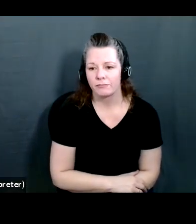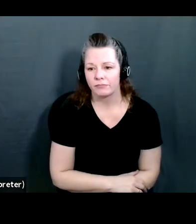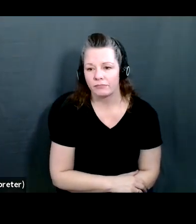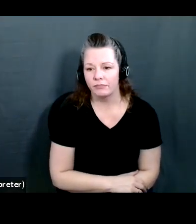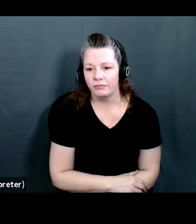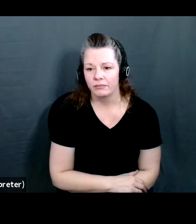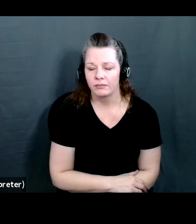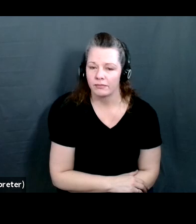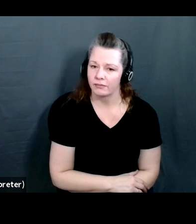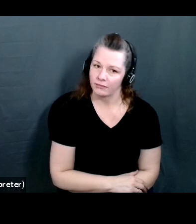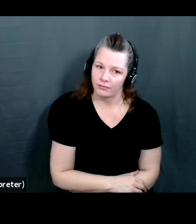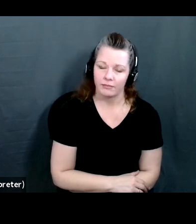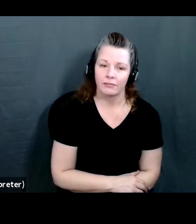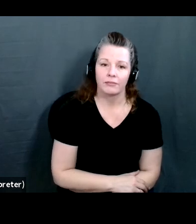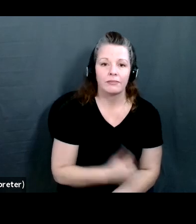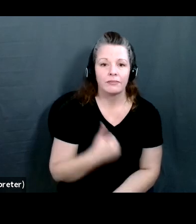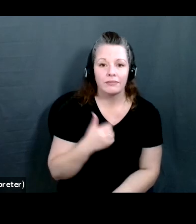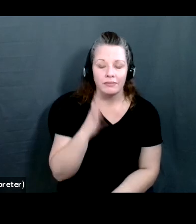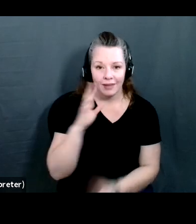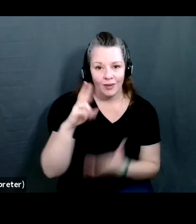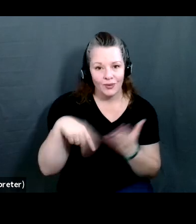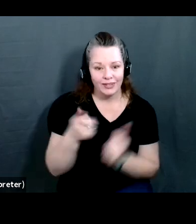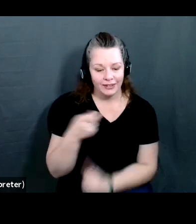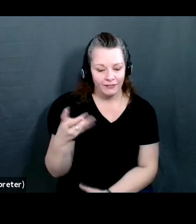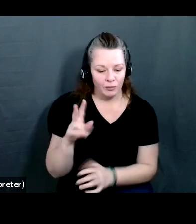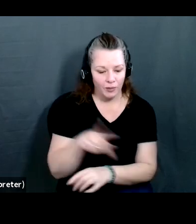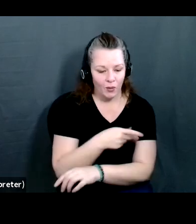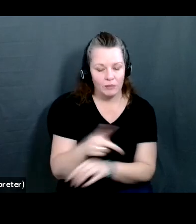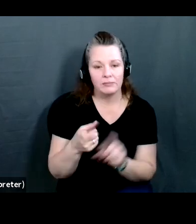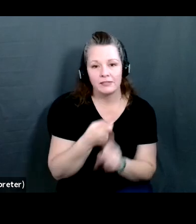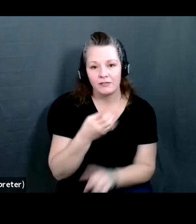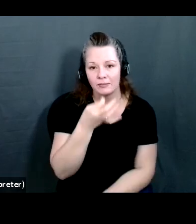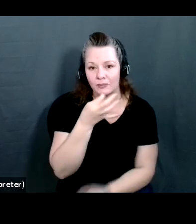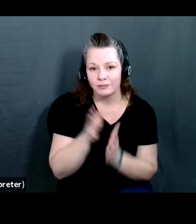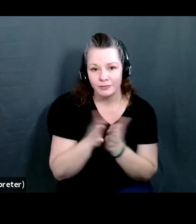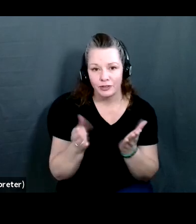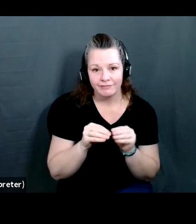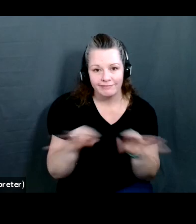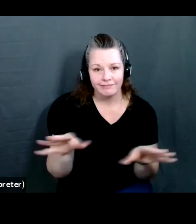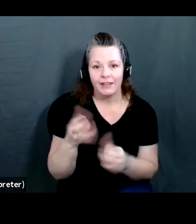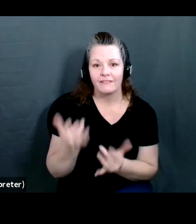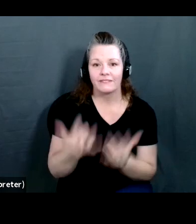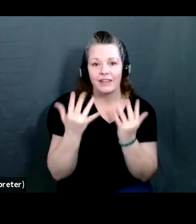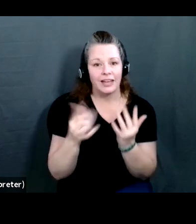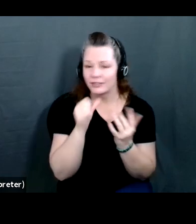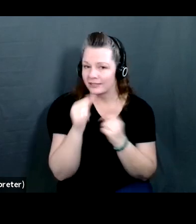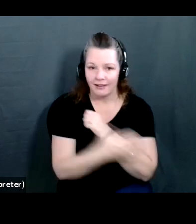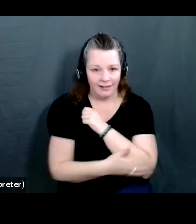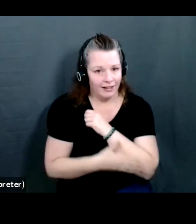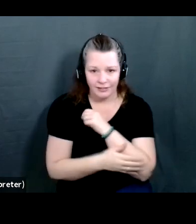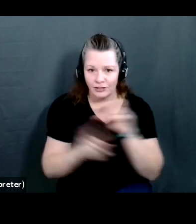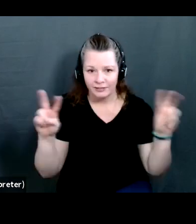I am going to read a few poems from my upcoming book, Fire is Not a Country.